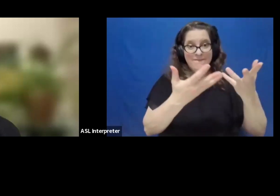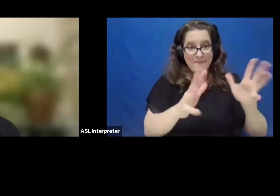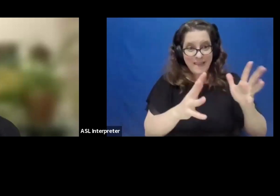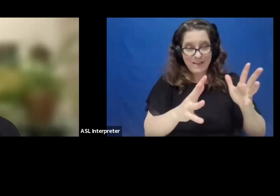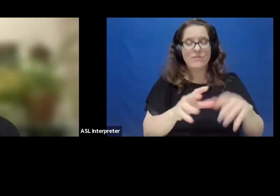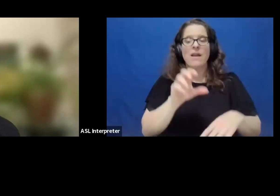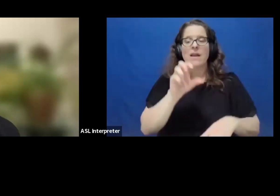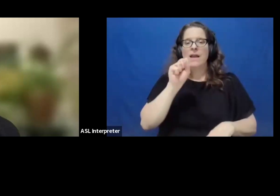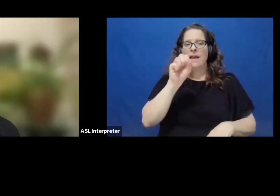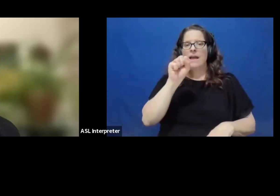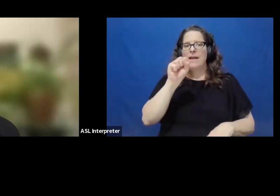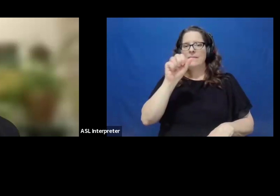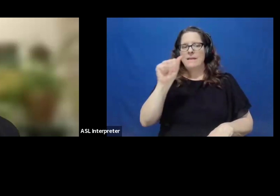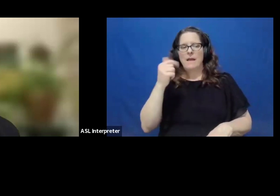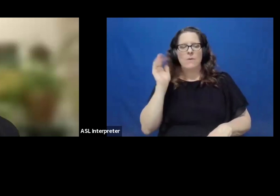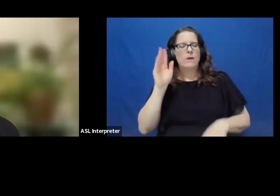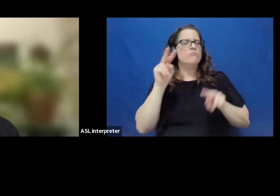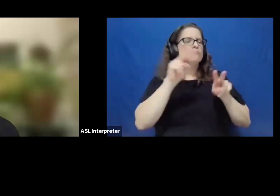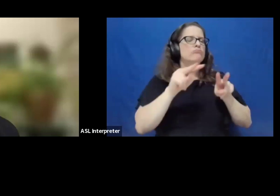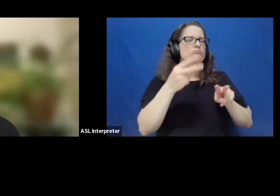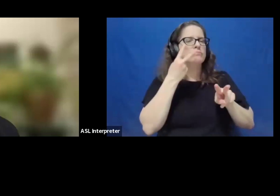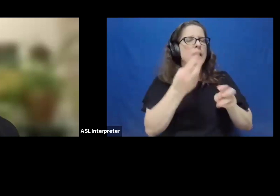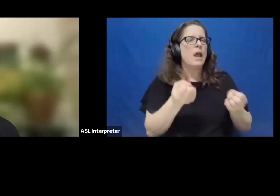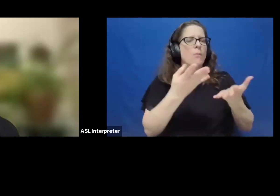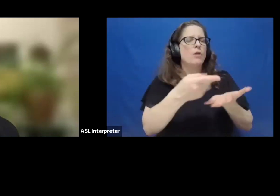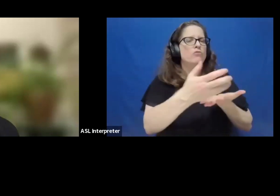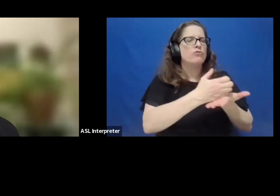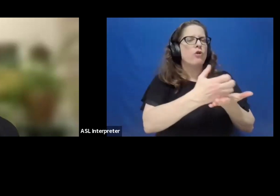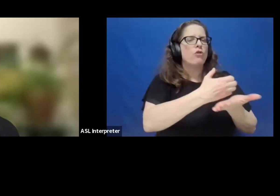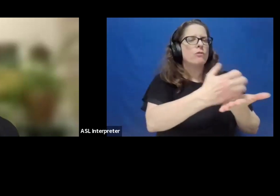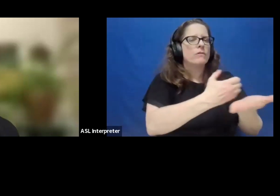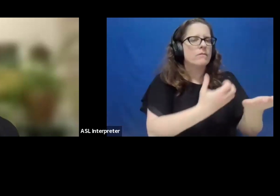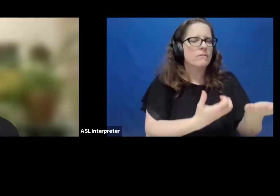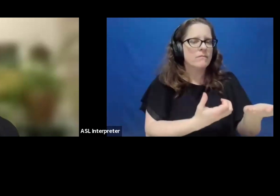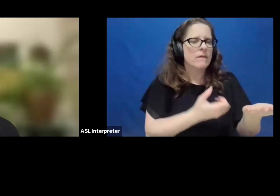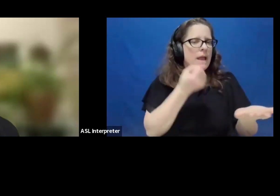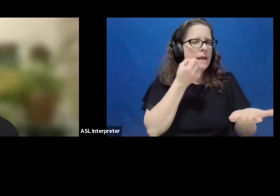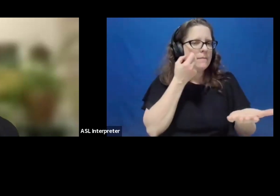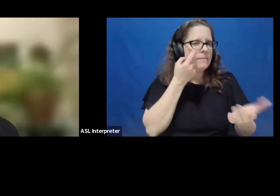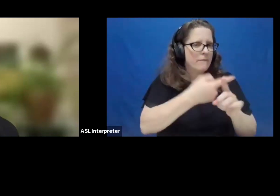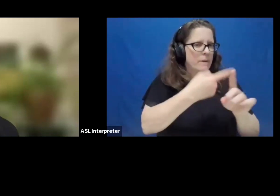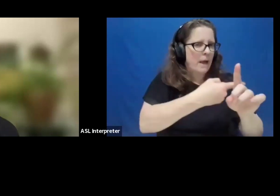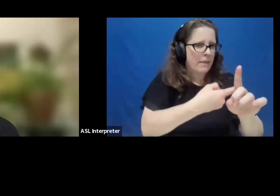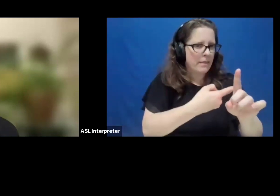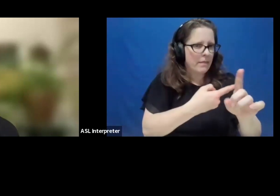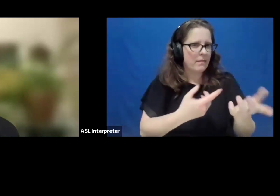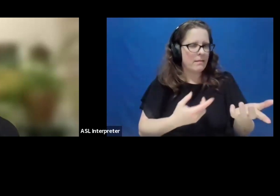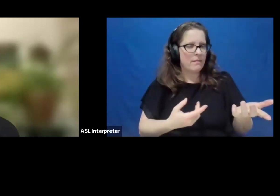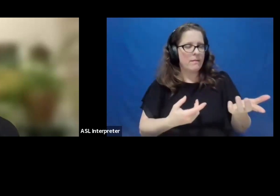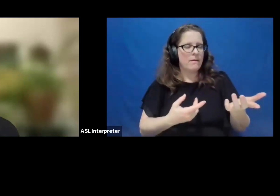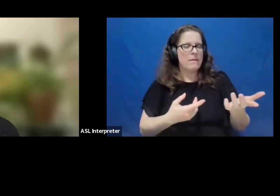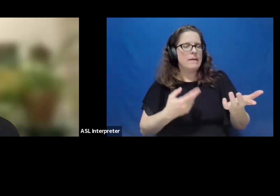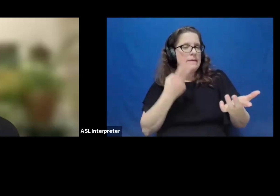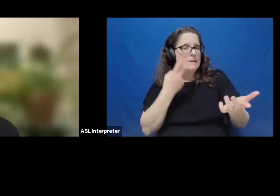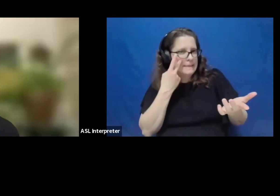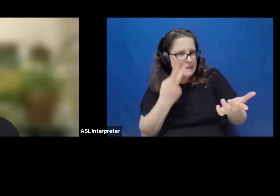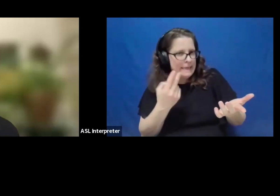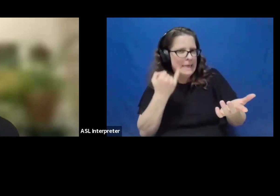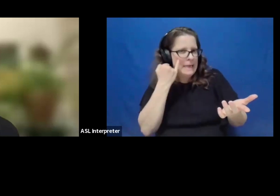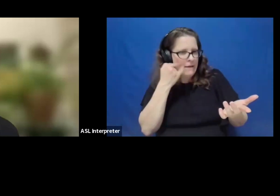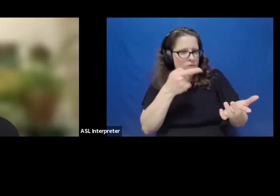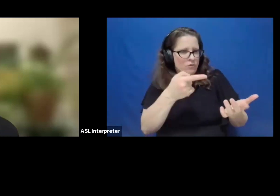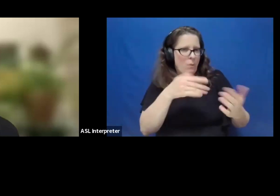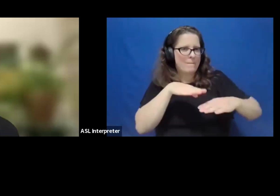looks closely at the amount the person is earning to see whether they're doing something called